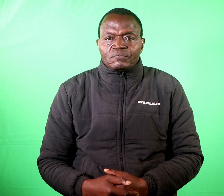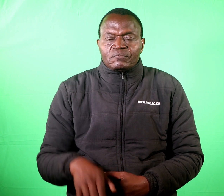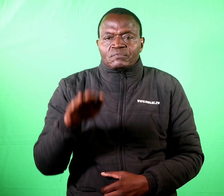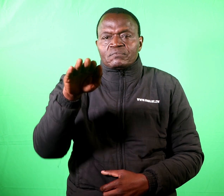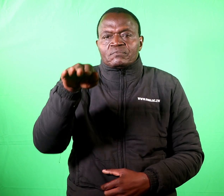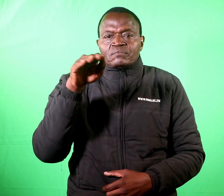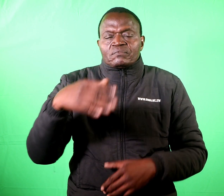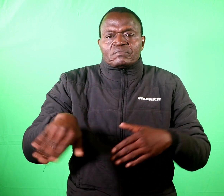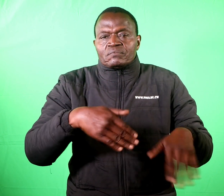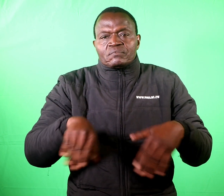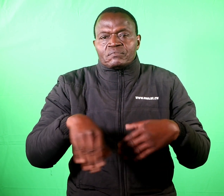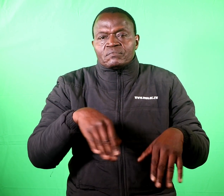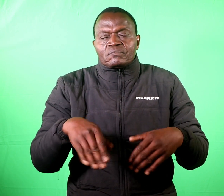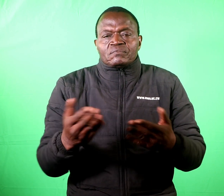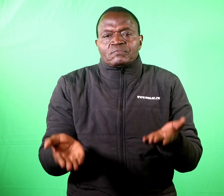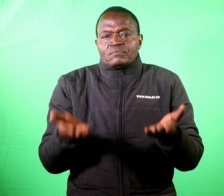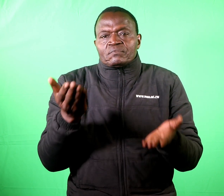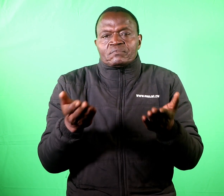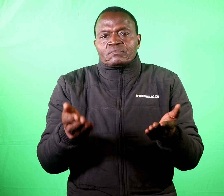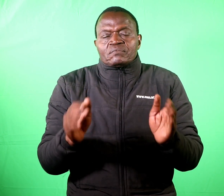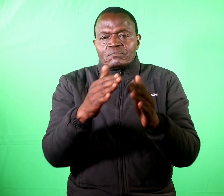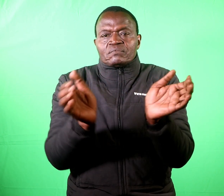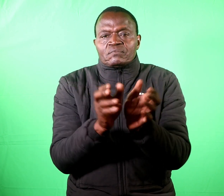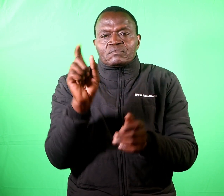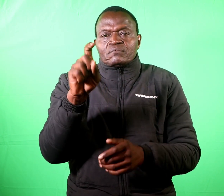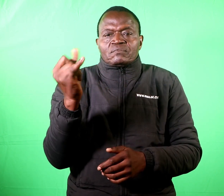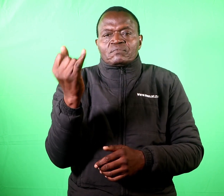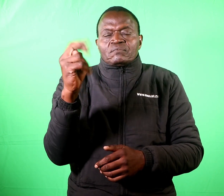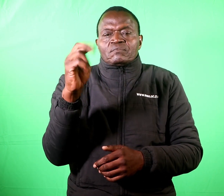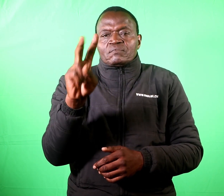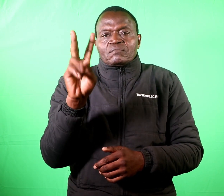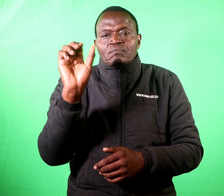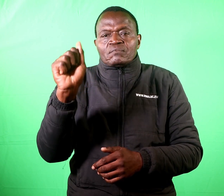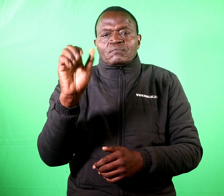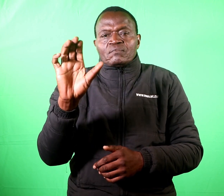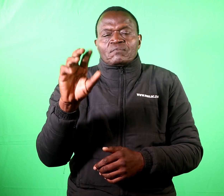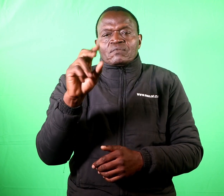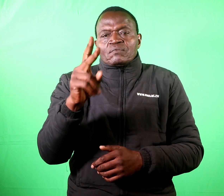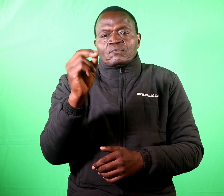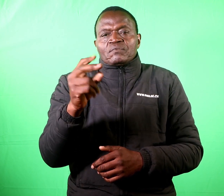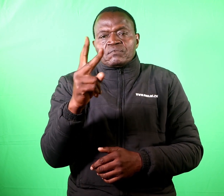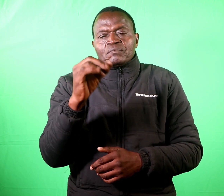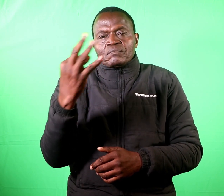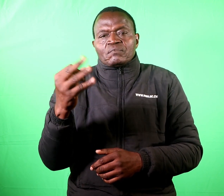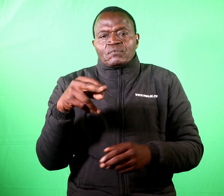Zimbabwe Vulnerability Assessment Committee ZIMVAC 2023 Rural Livelihoods Assessment